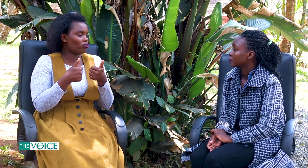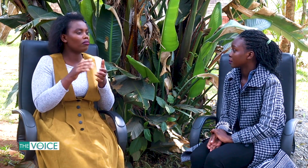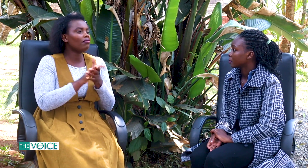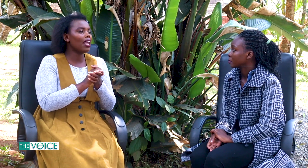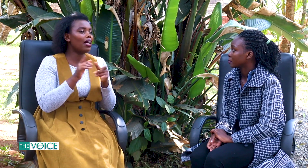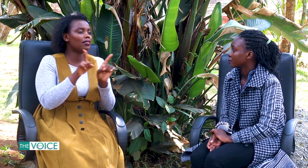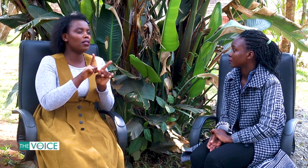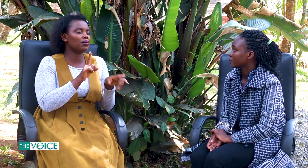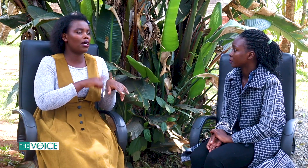okay,